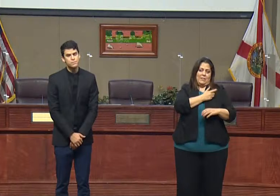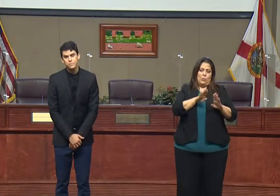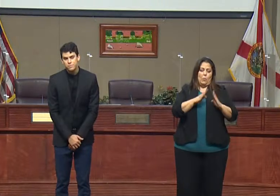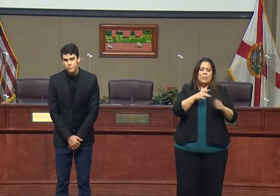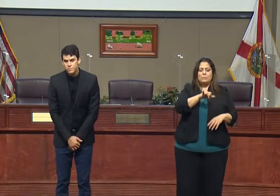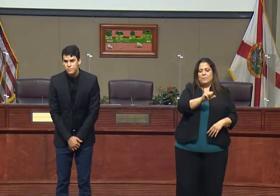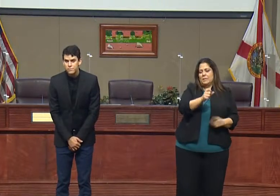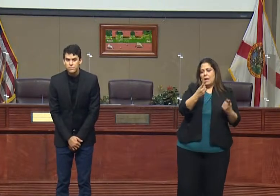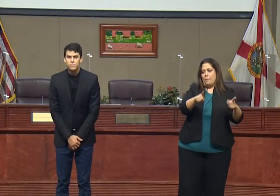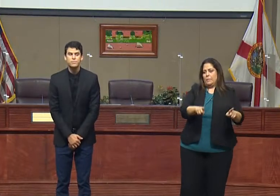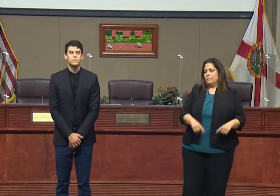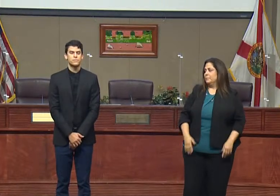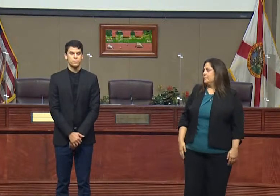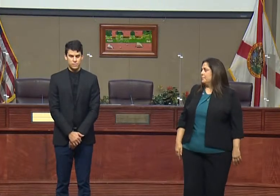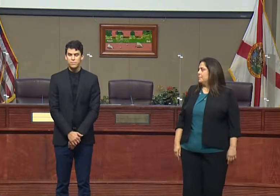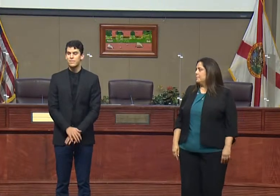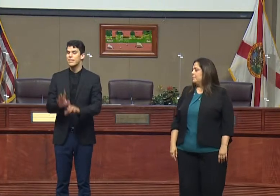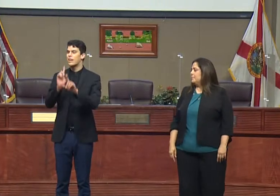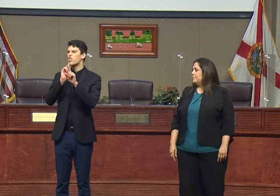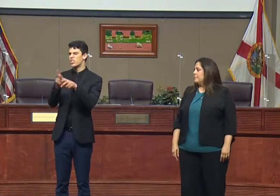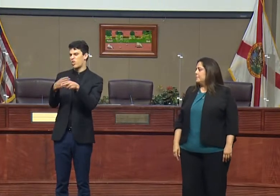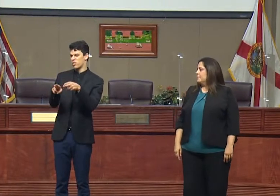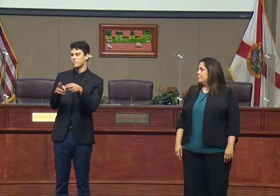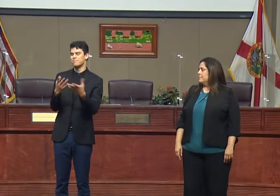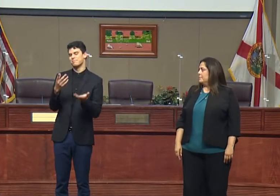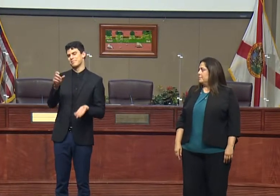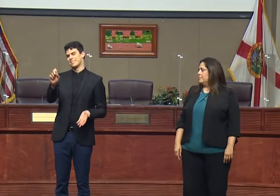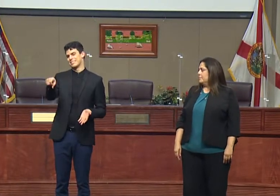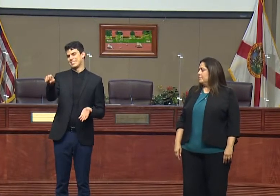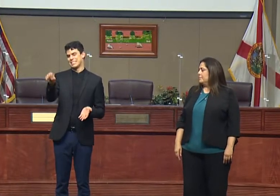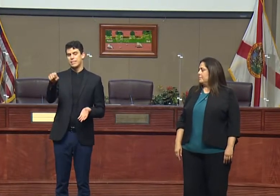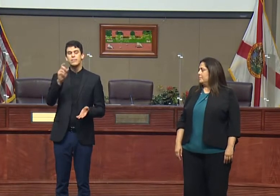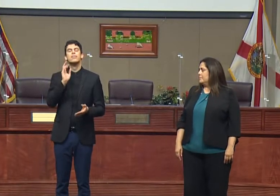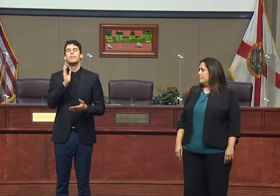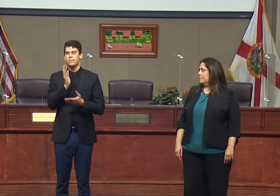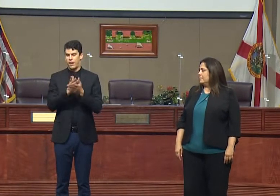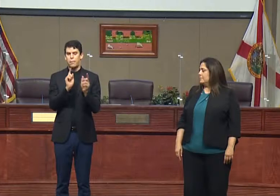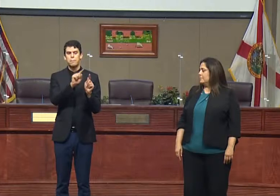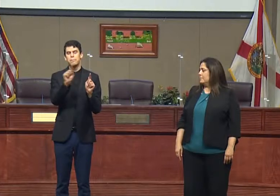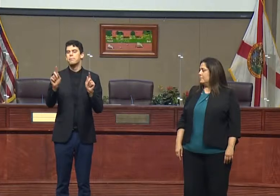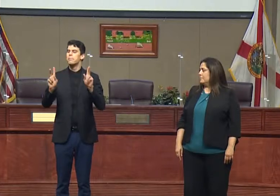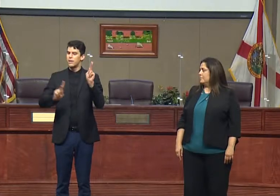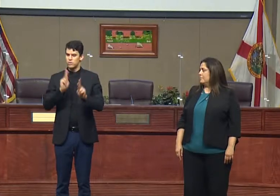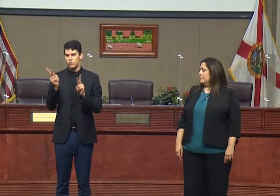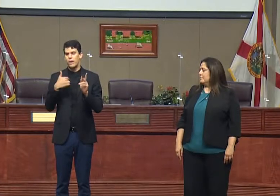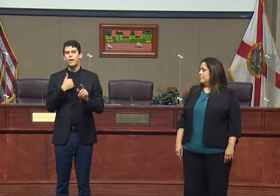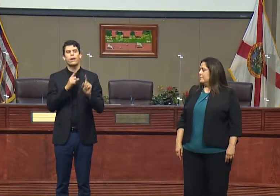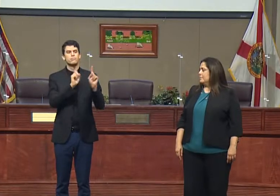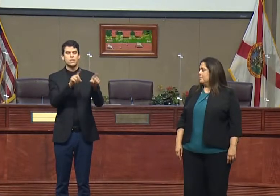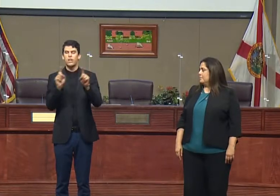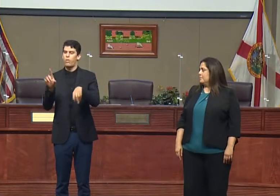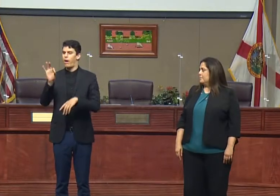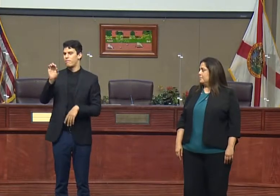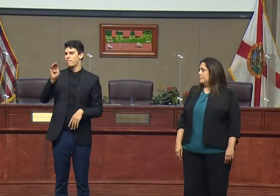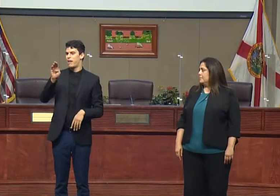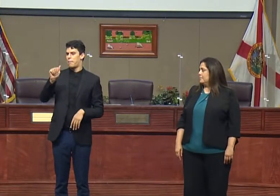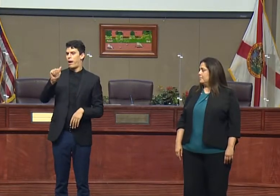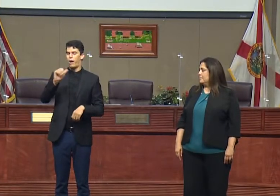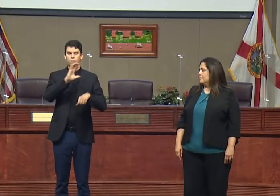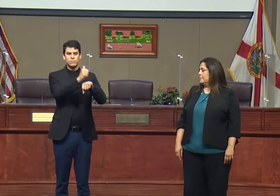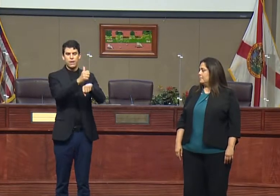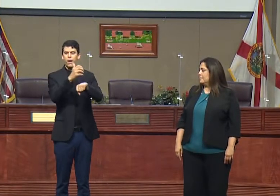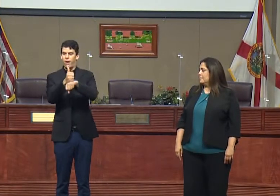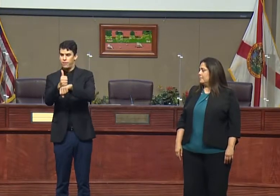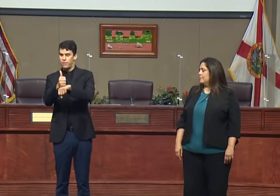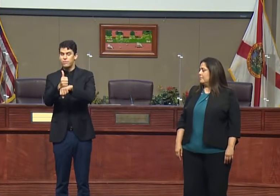La respuesta corta es sí. En efecto, hay individuos que se han acercado a los centros de vacunación federal y aunque